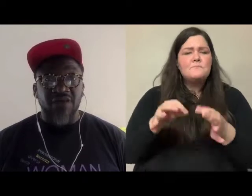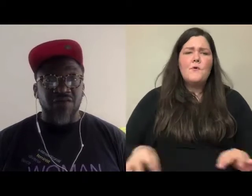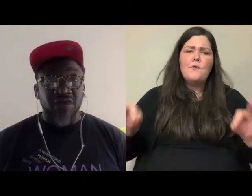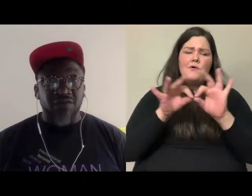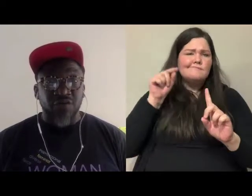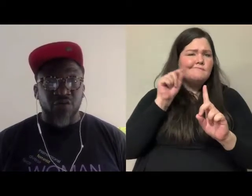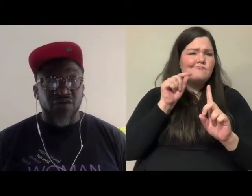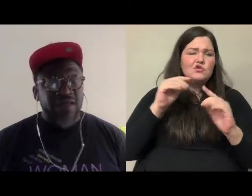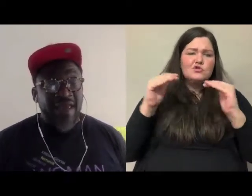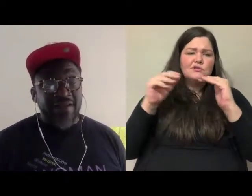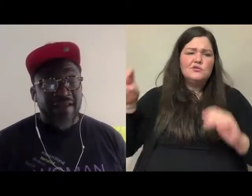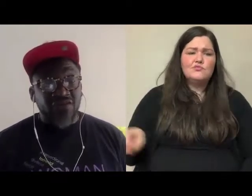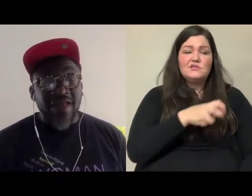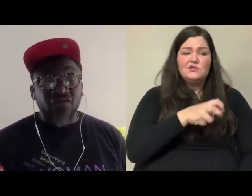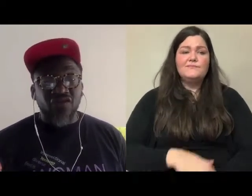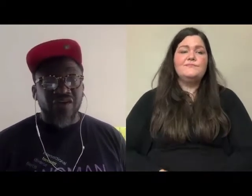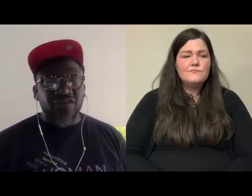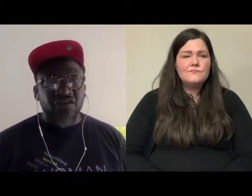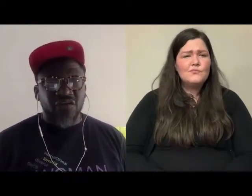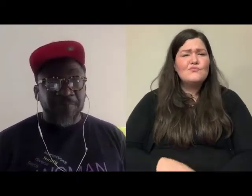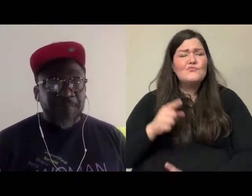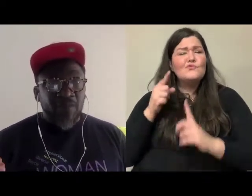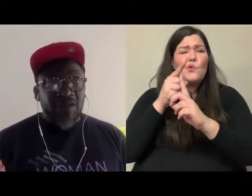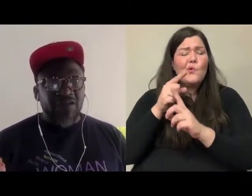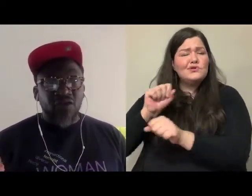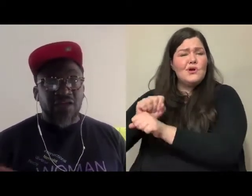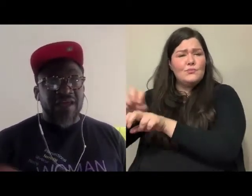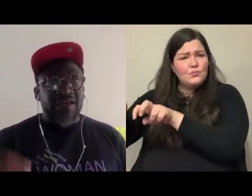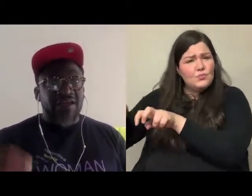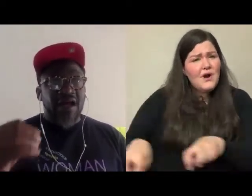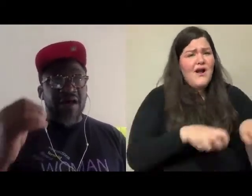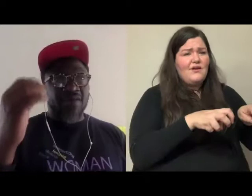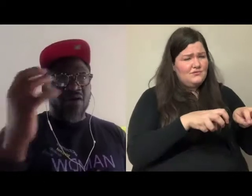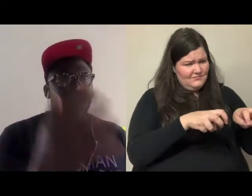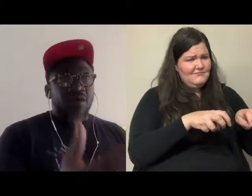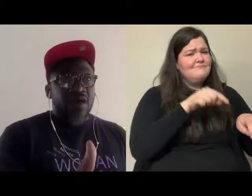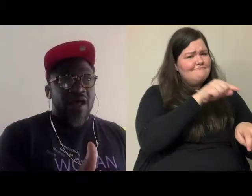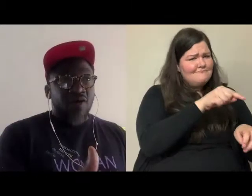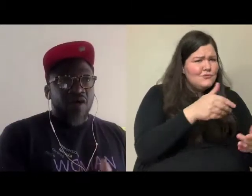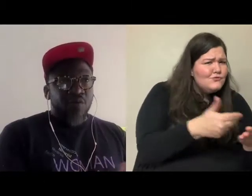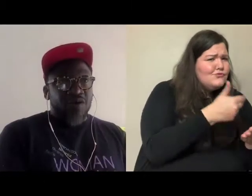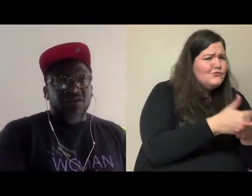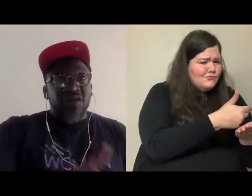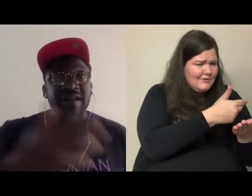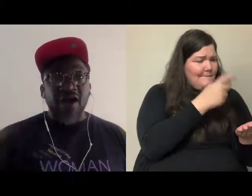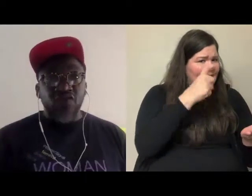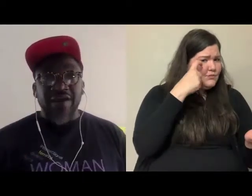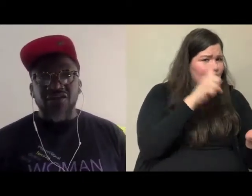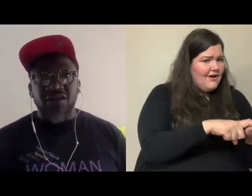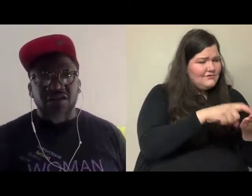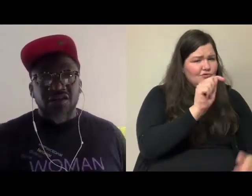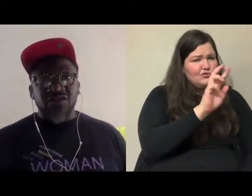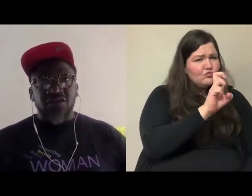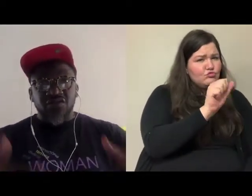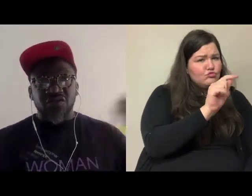of folks. And so that just transition can look like oil workers now trying